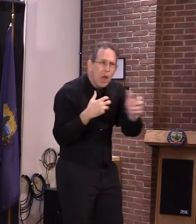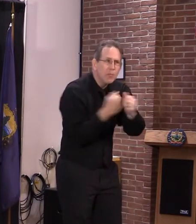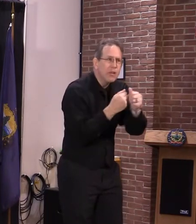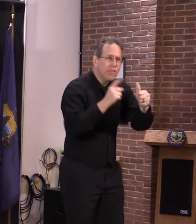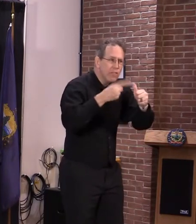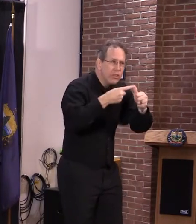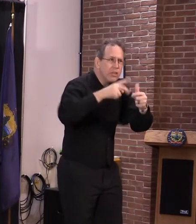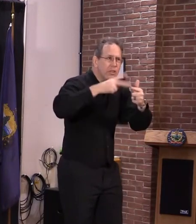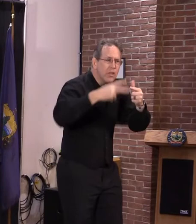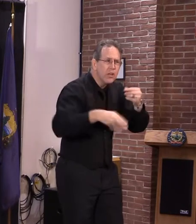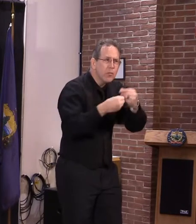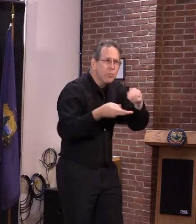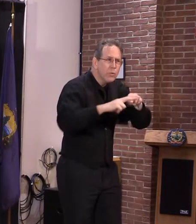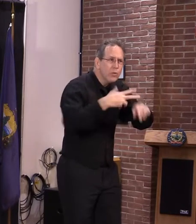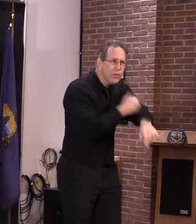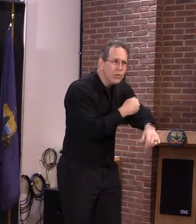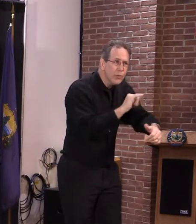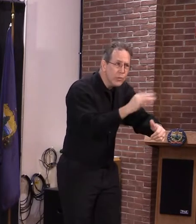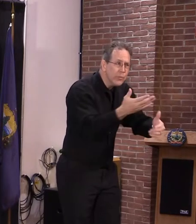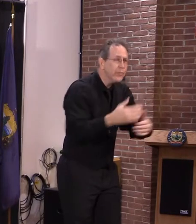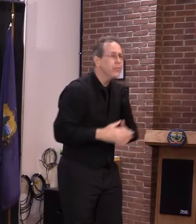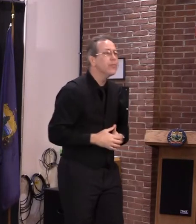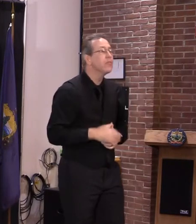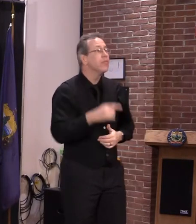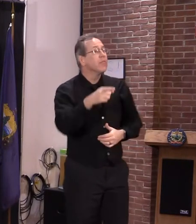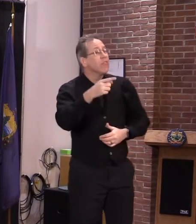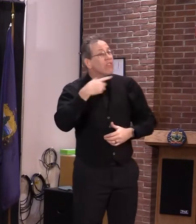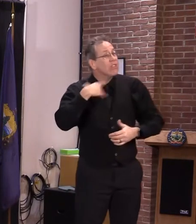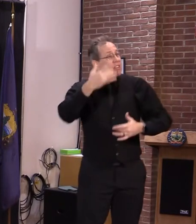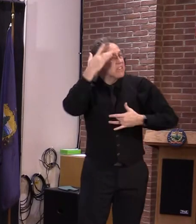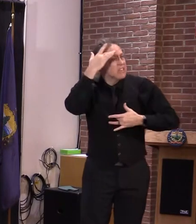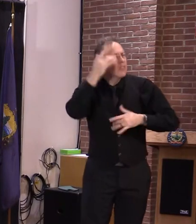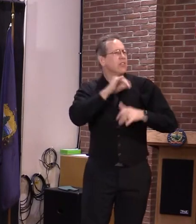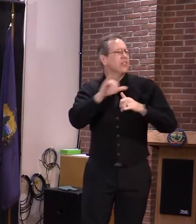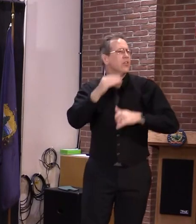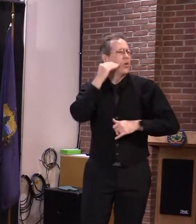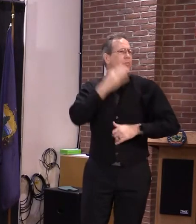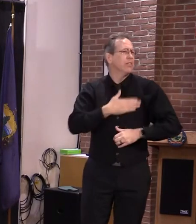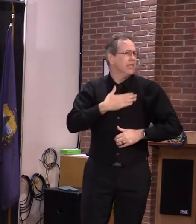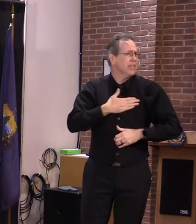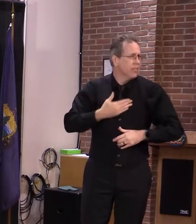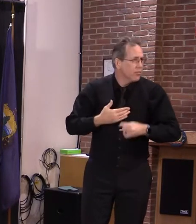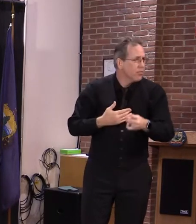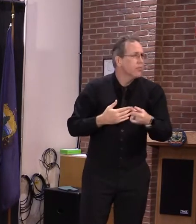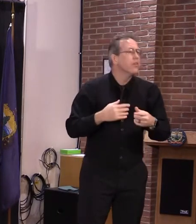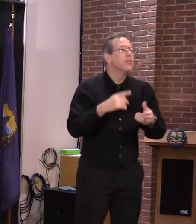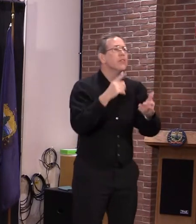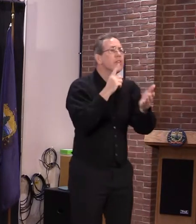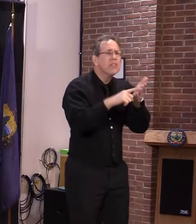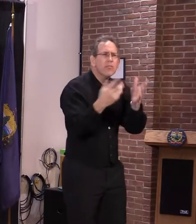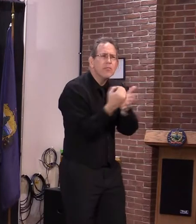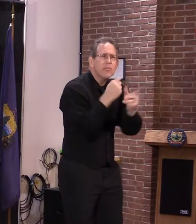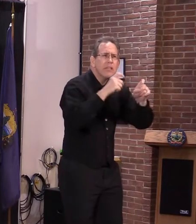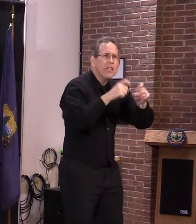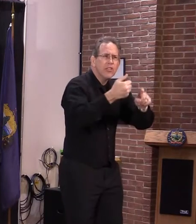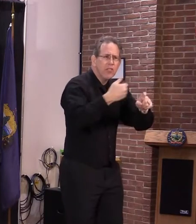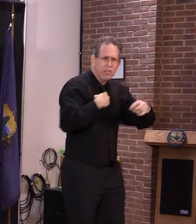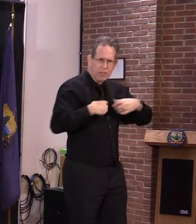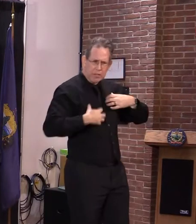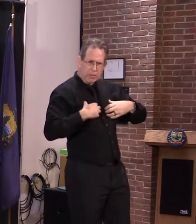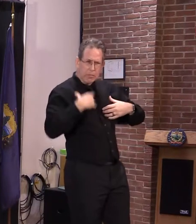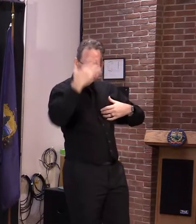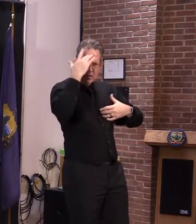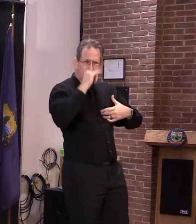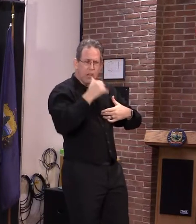home when sick. Use testing as a tool and wear a mask in crowded indoor settings.